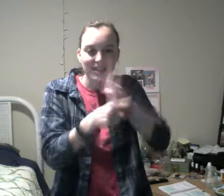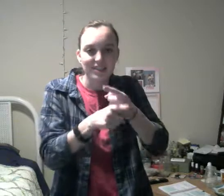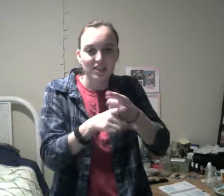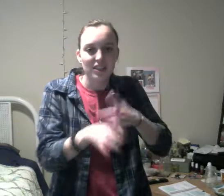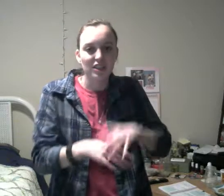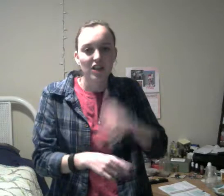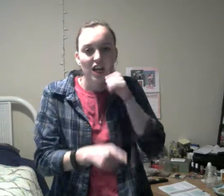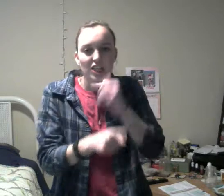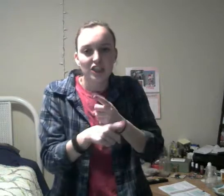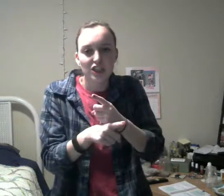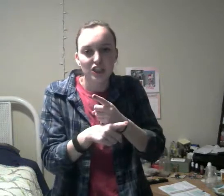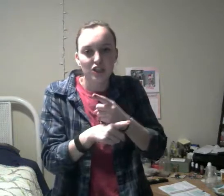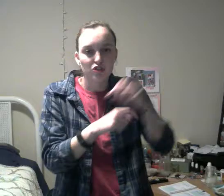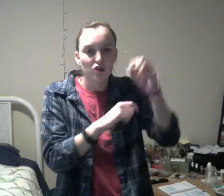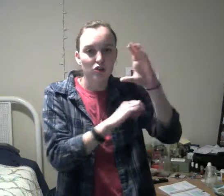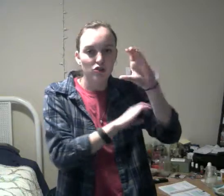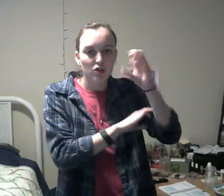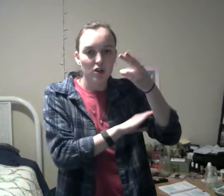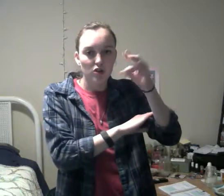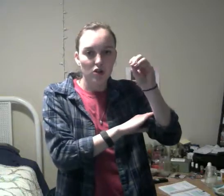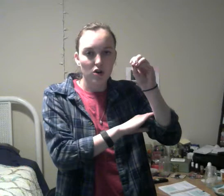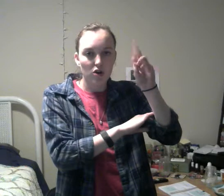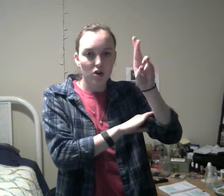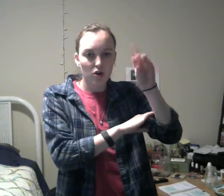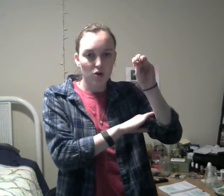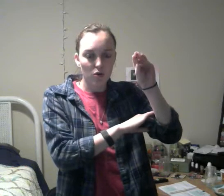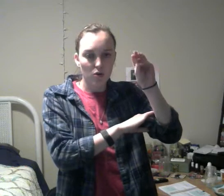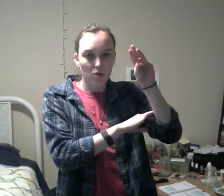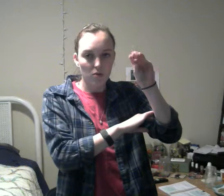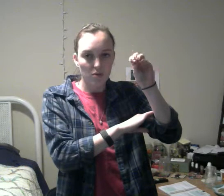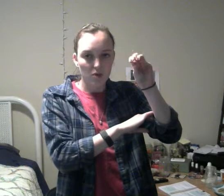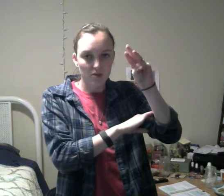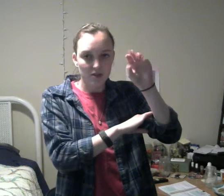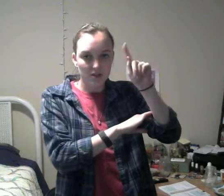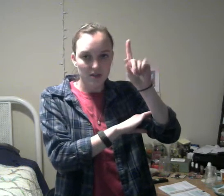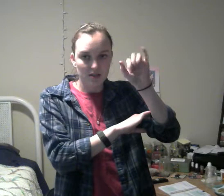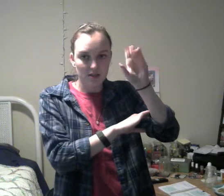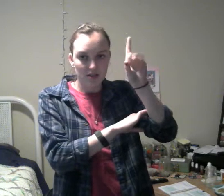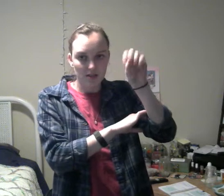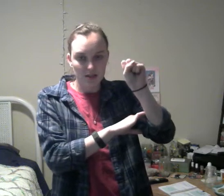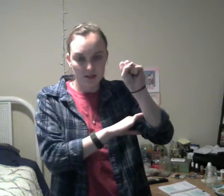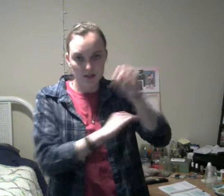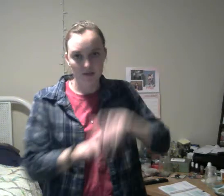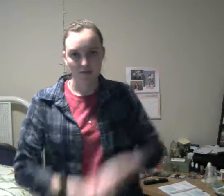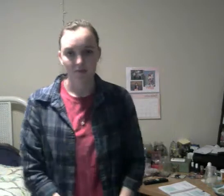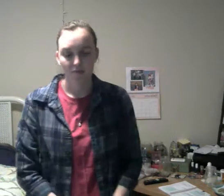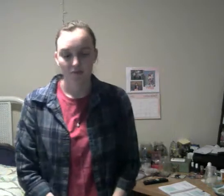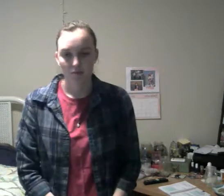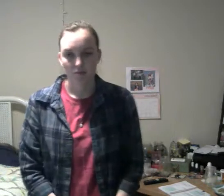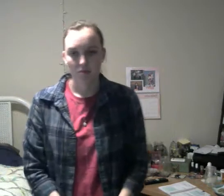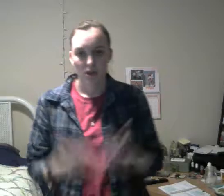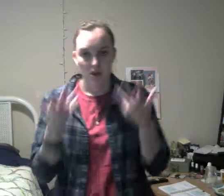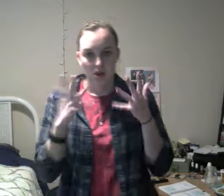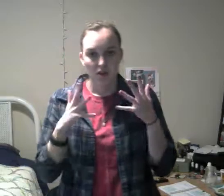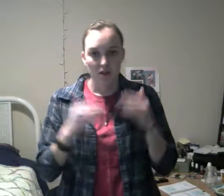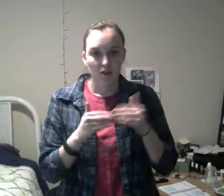important, especially when you get into mitosis and meiosis. Ran out of room. Okay. If we get to transcription and translation, what is the function